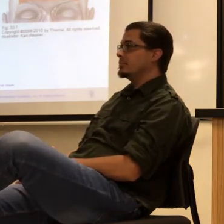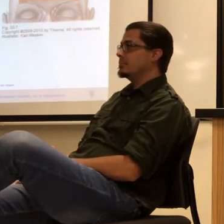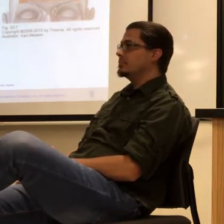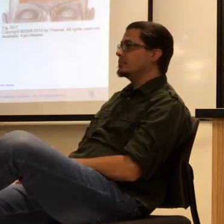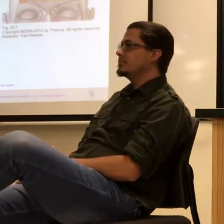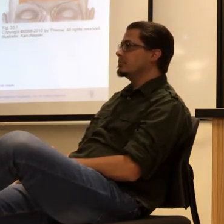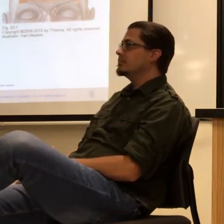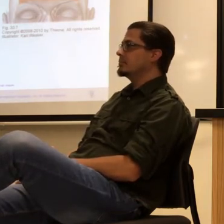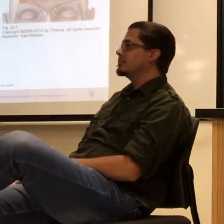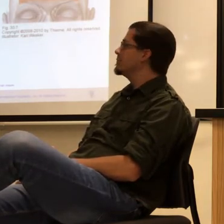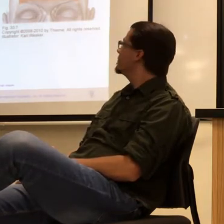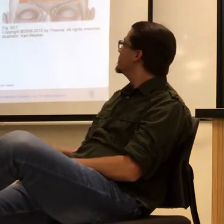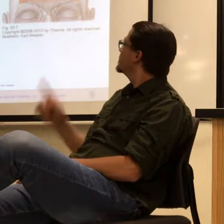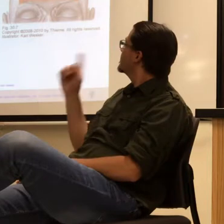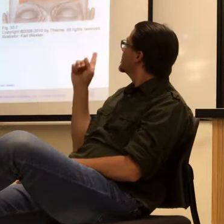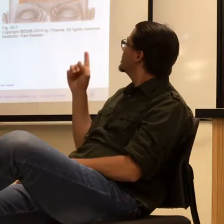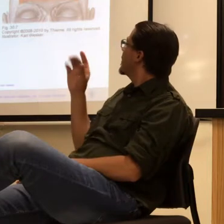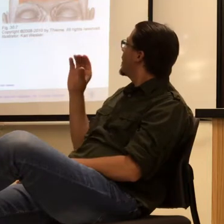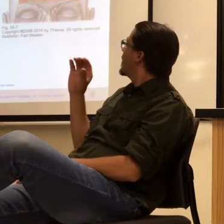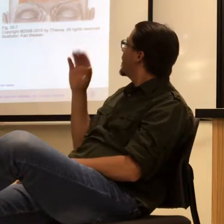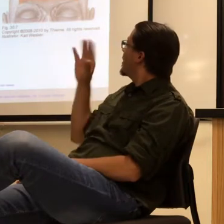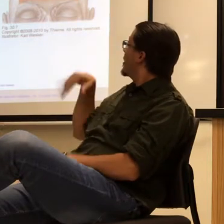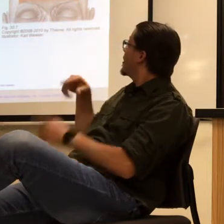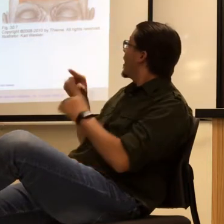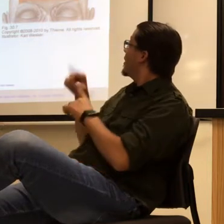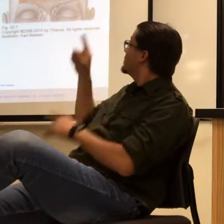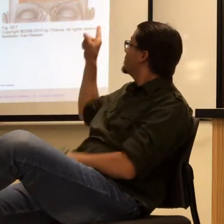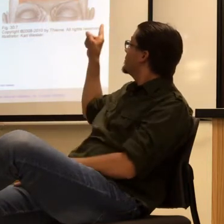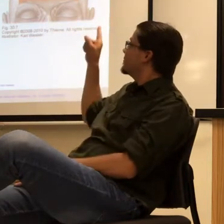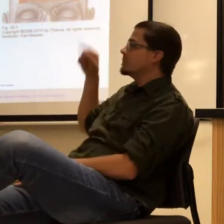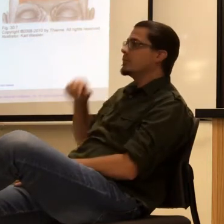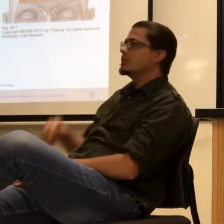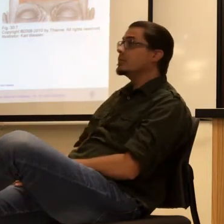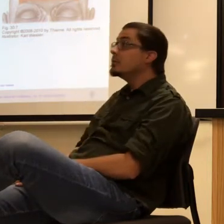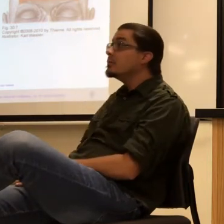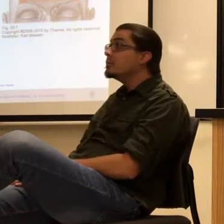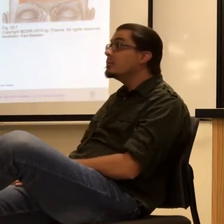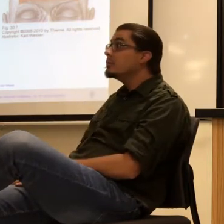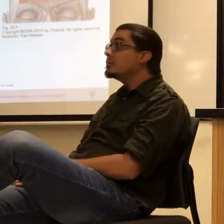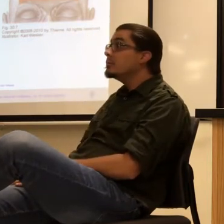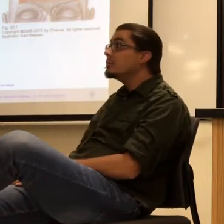Occipital frontalis, when that muscle contracts, kind of wrinkles your brow, you look surprised.